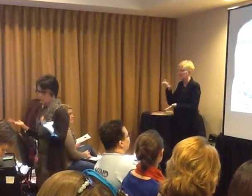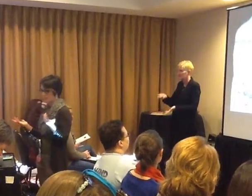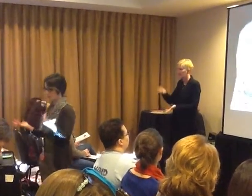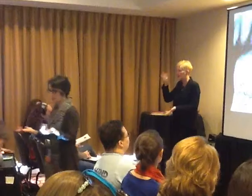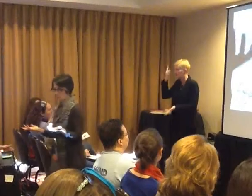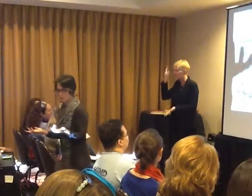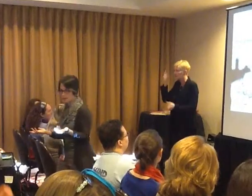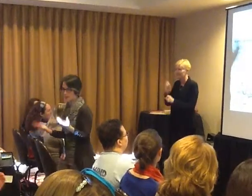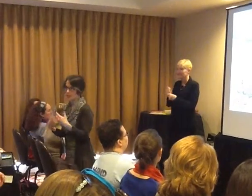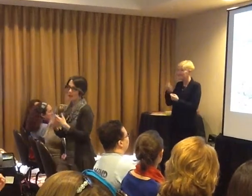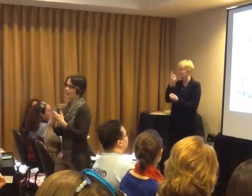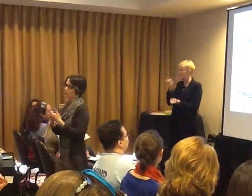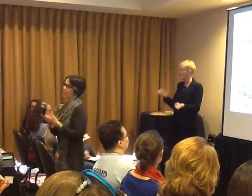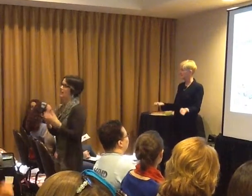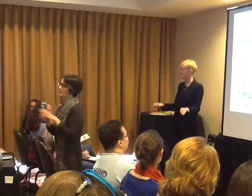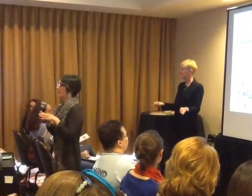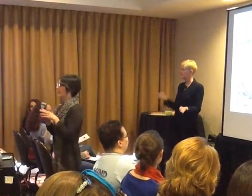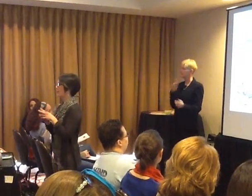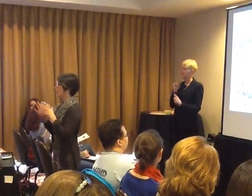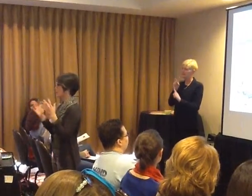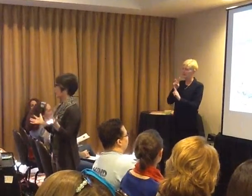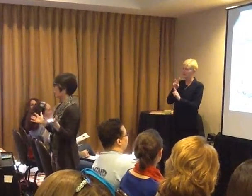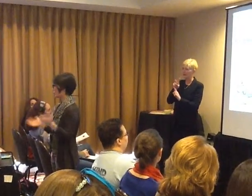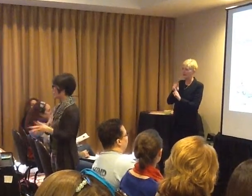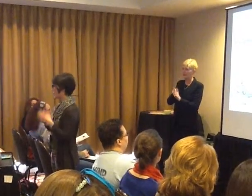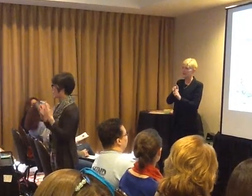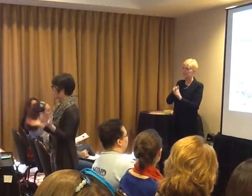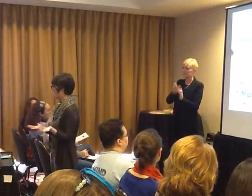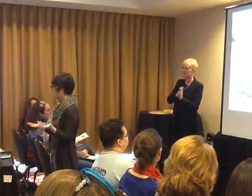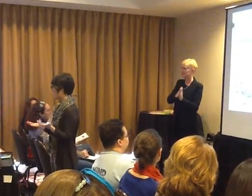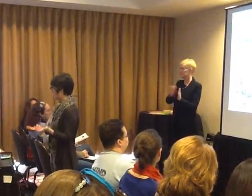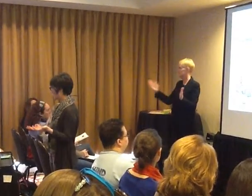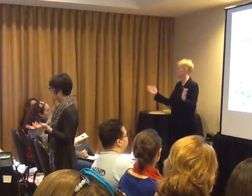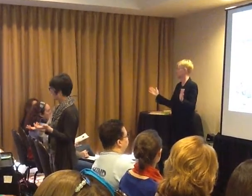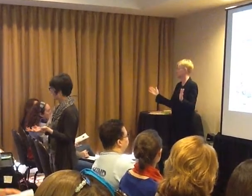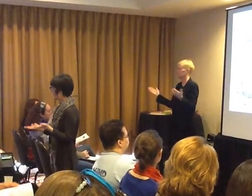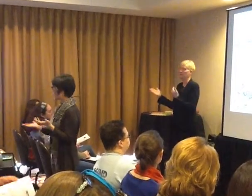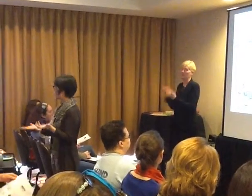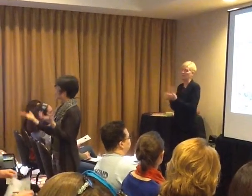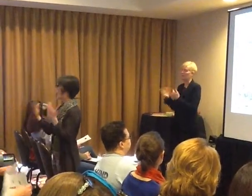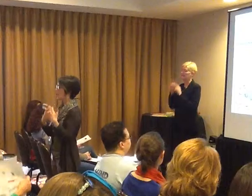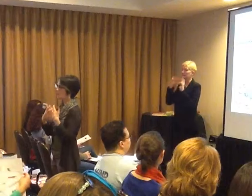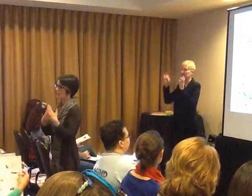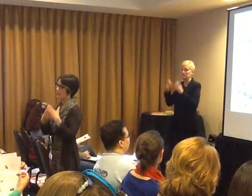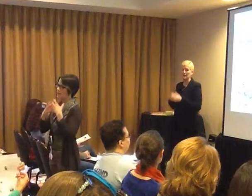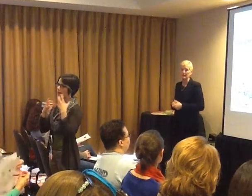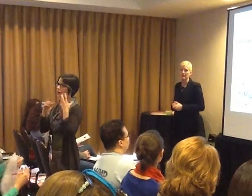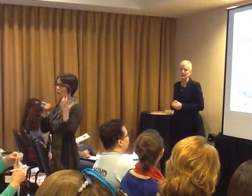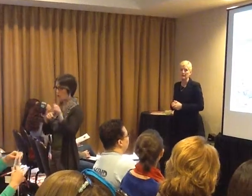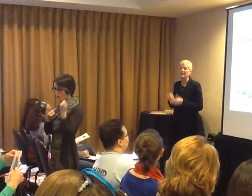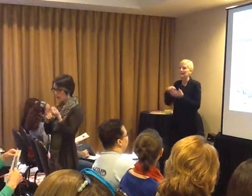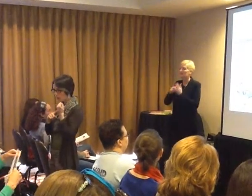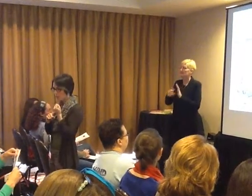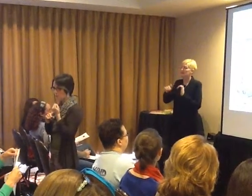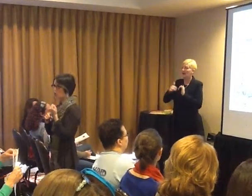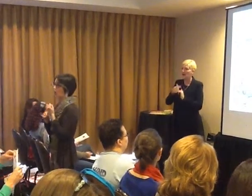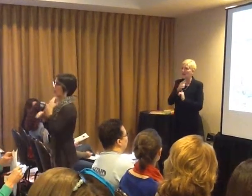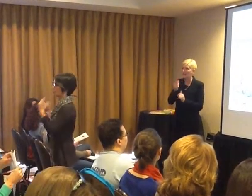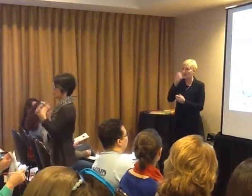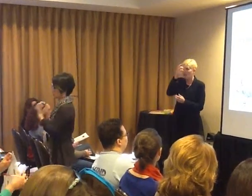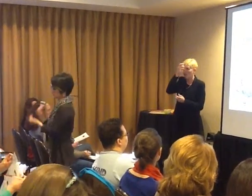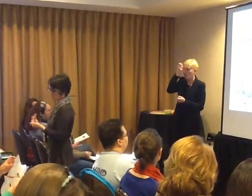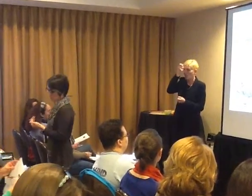makes perfect sense to us, and it applies then across the curriculum no matter what subject you're talking about. How can they hold that